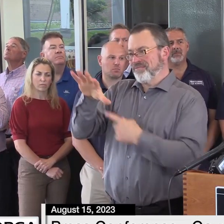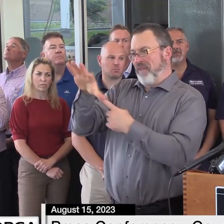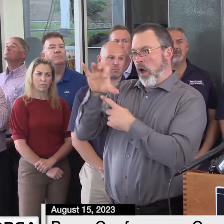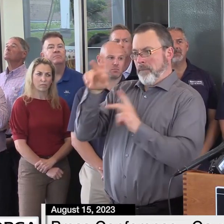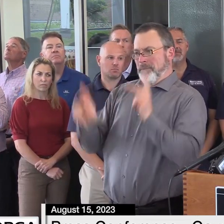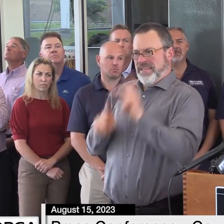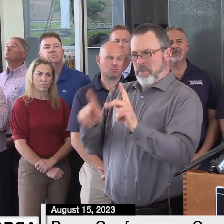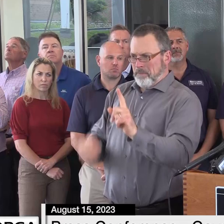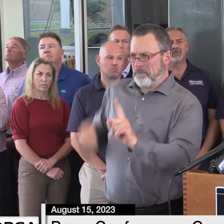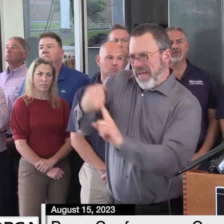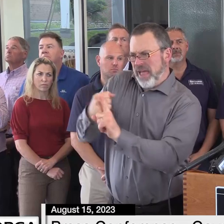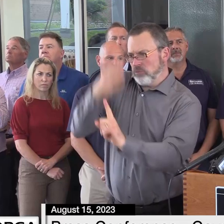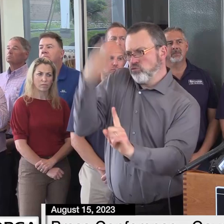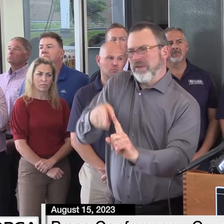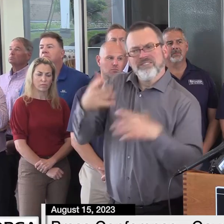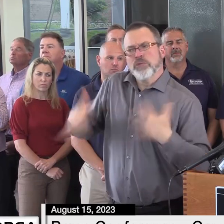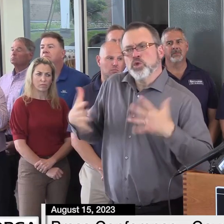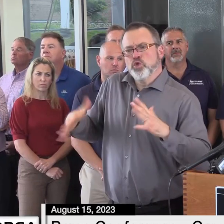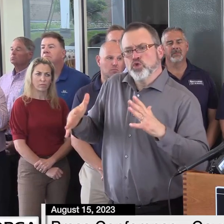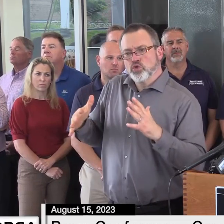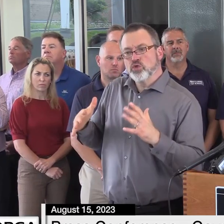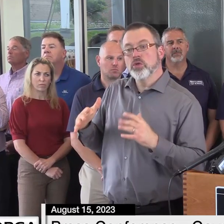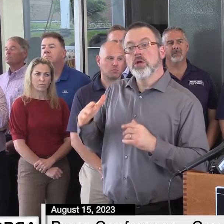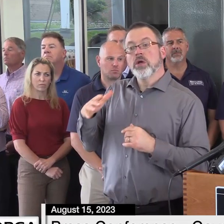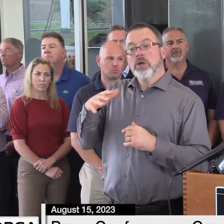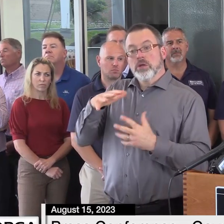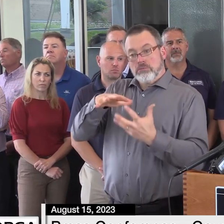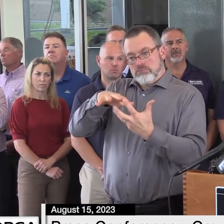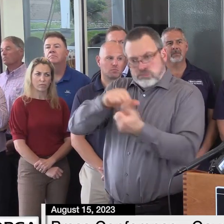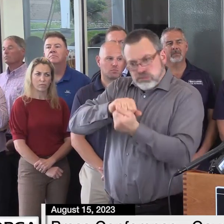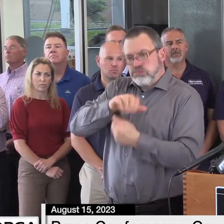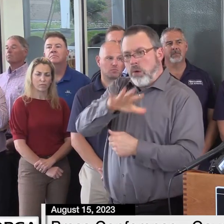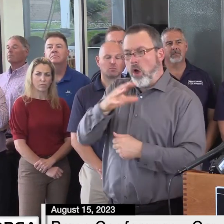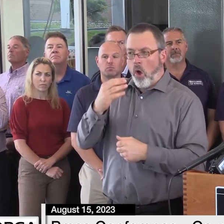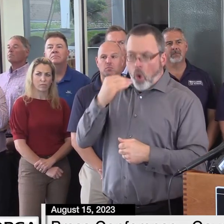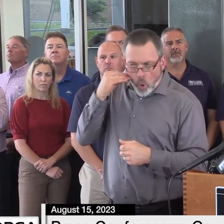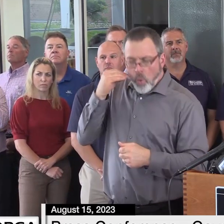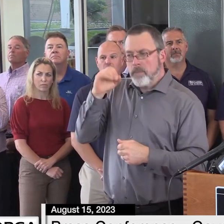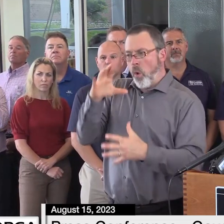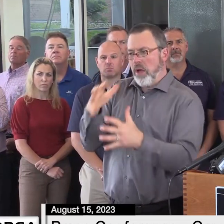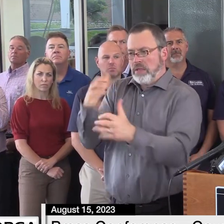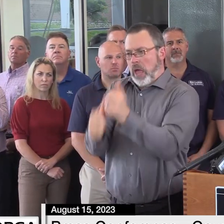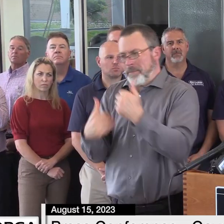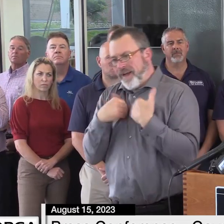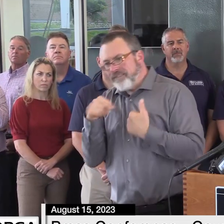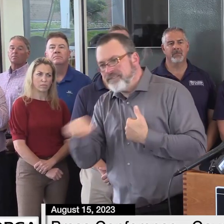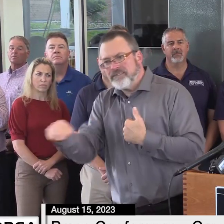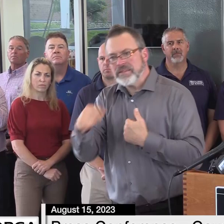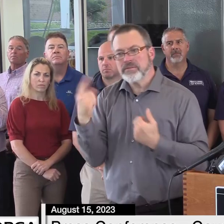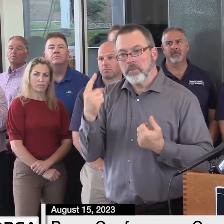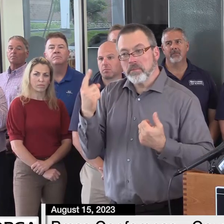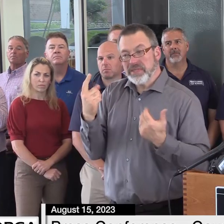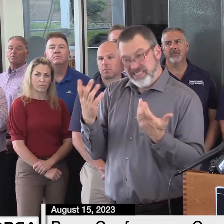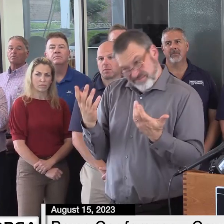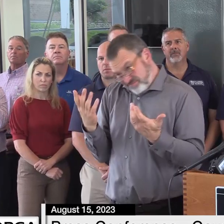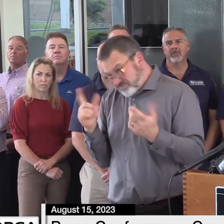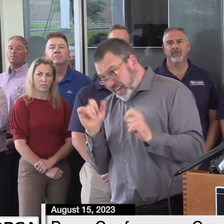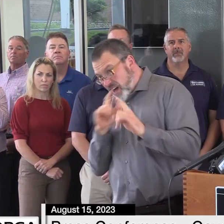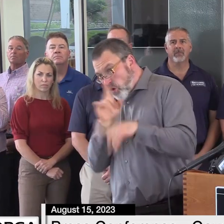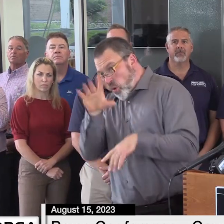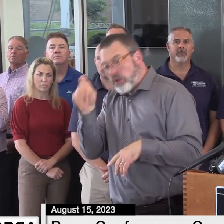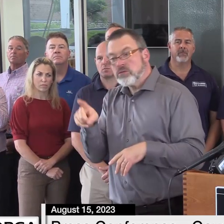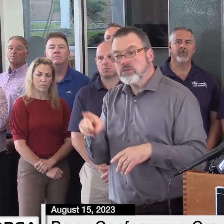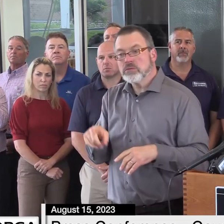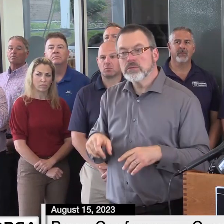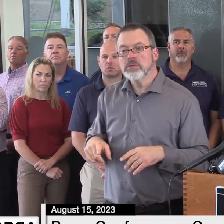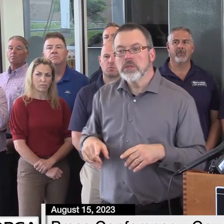have either destroyed or substantially damaged homes, if that helps. I think Kevin's asking about a dollar